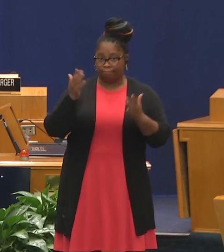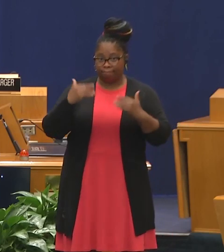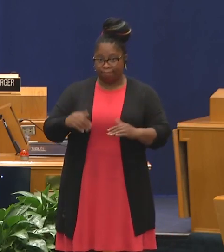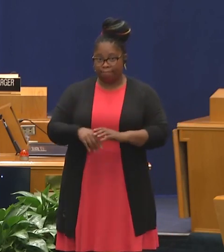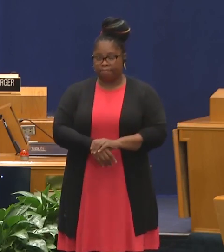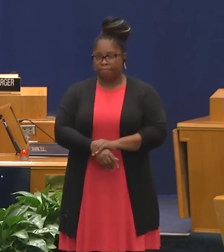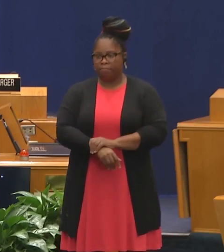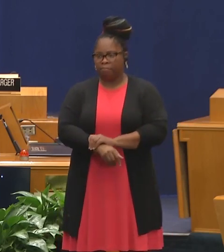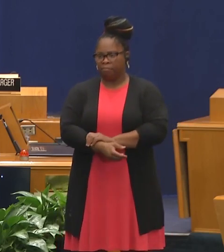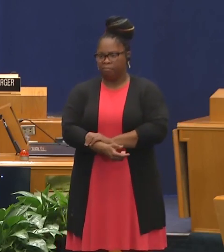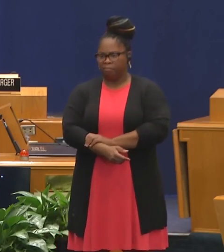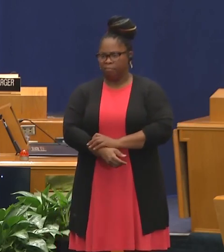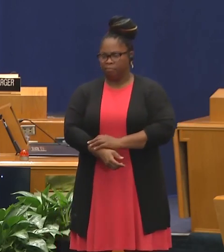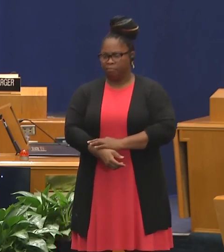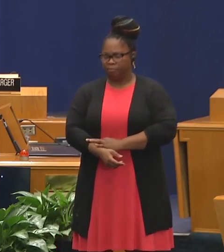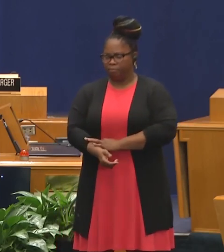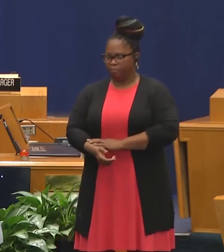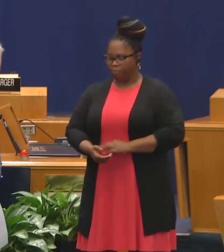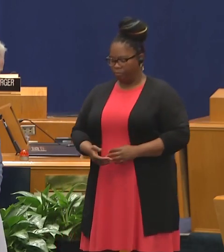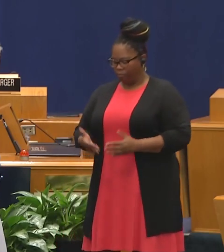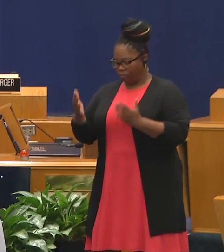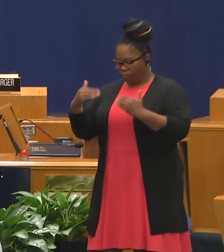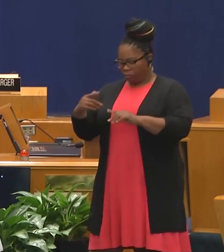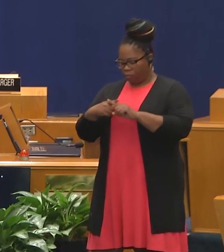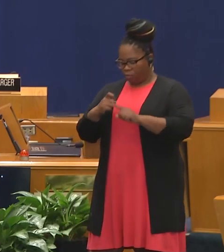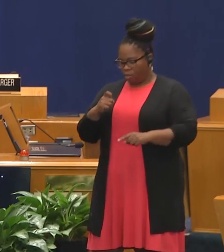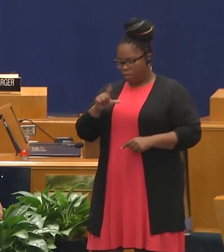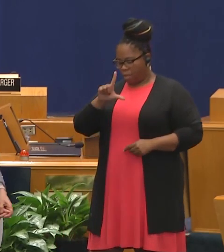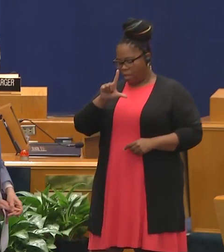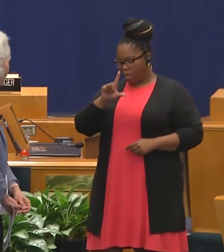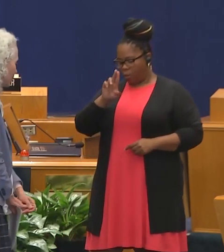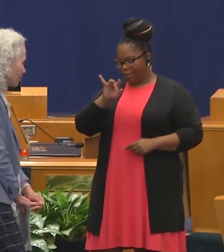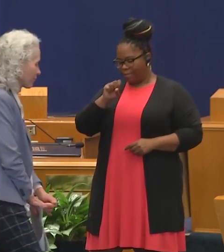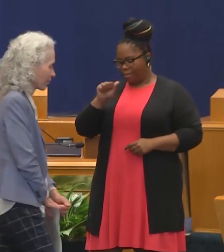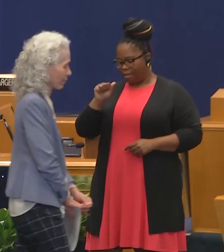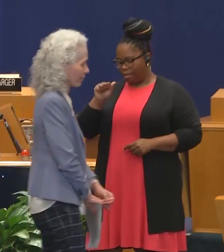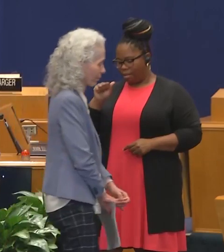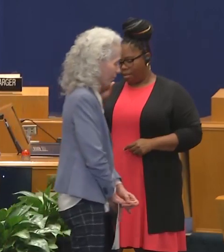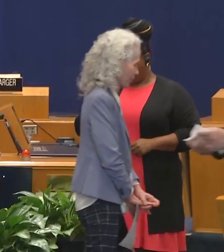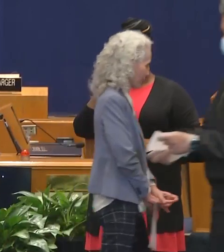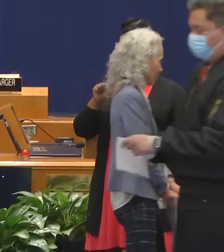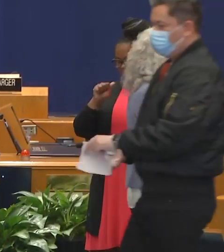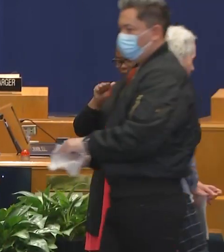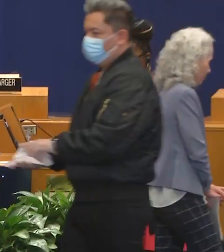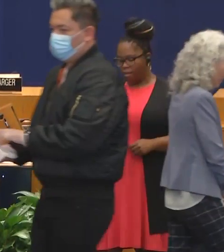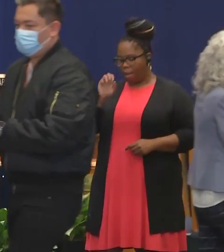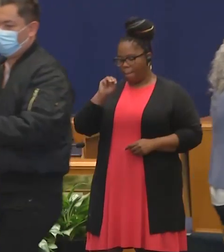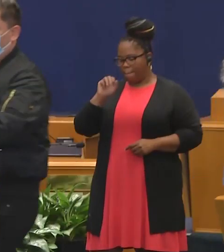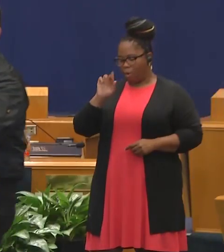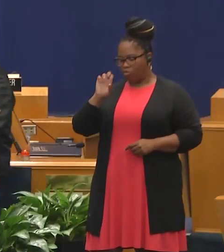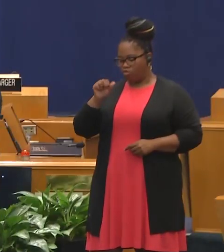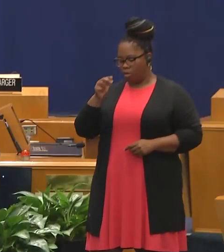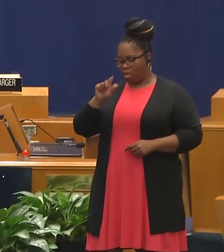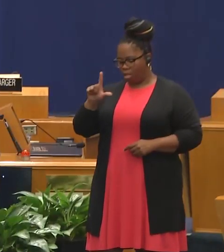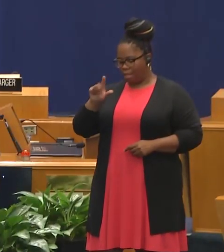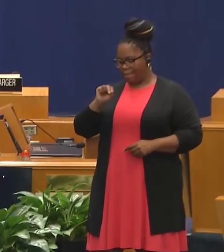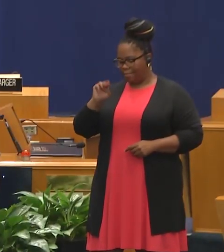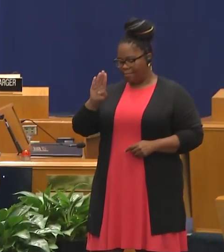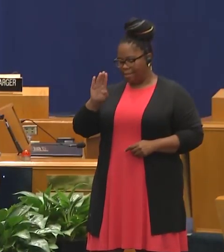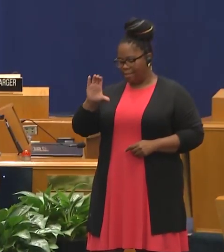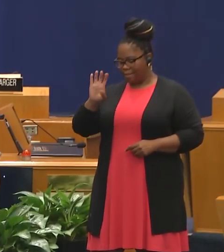question. And that comes from the line of Louisa Marshall with NBC4. Please go ahead. Your line is open.